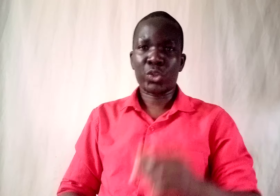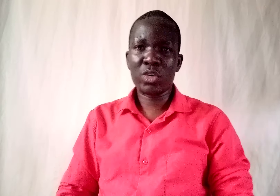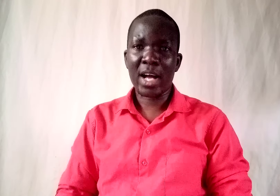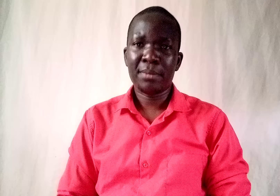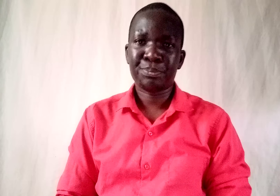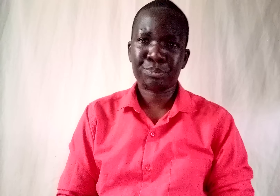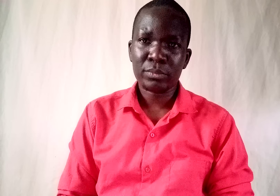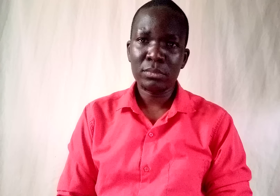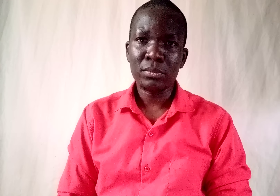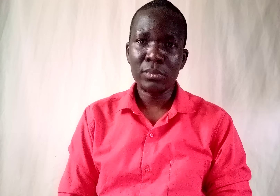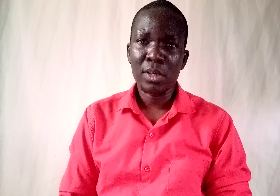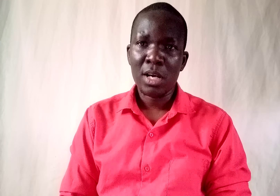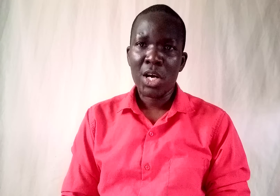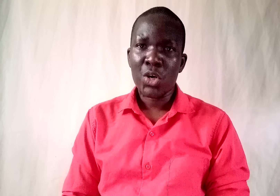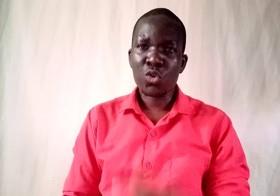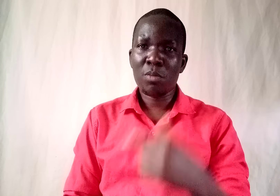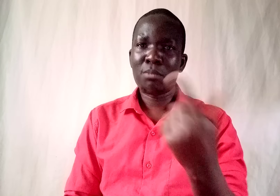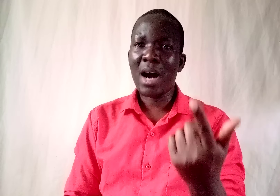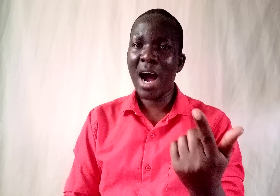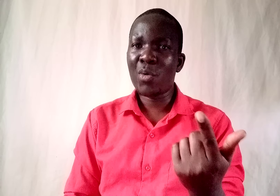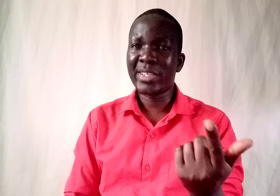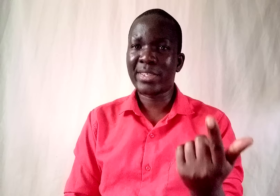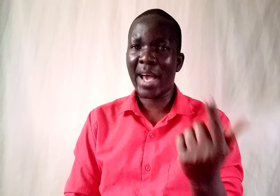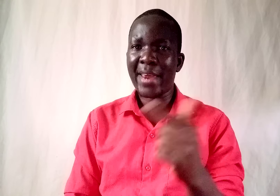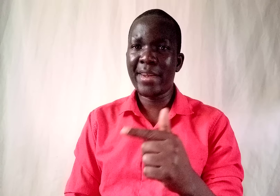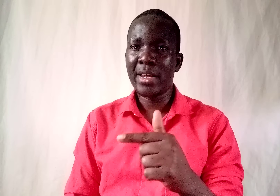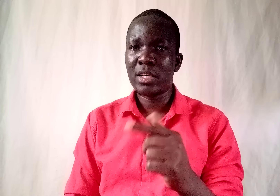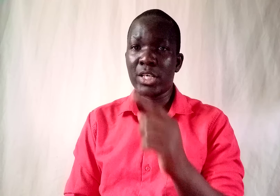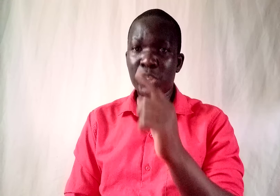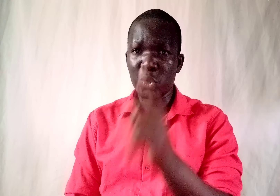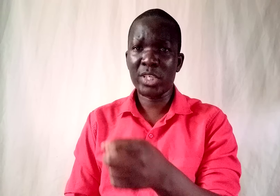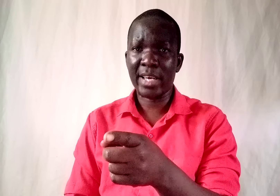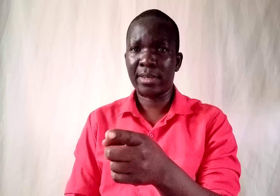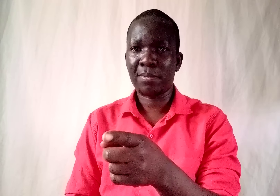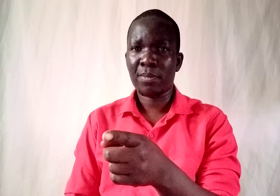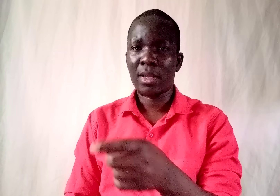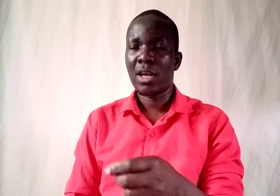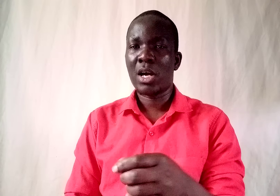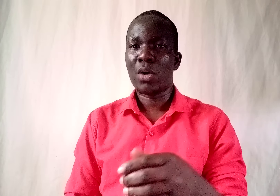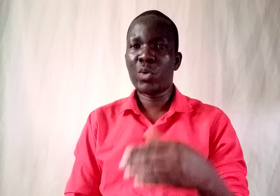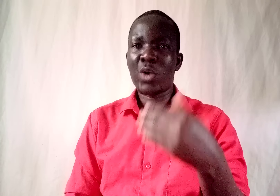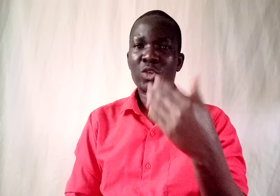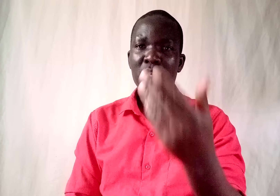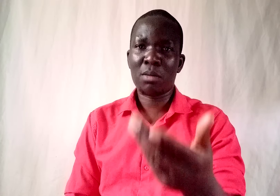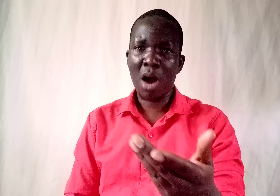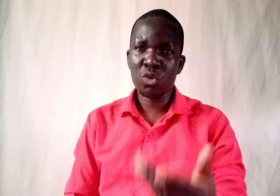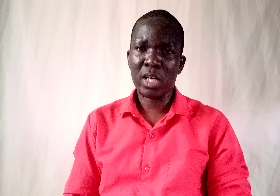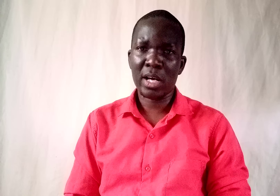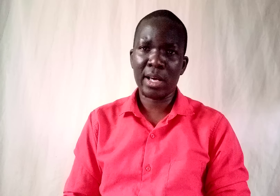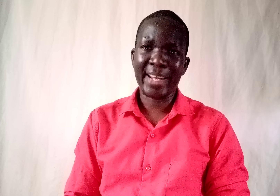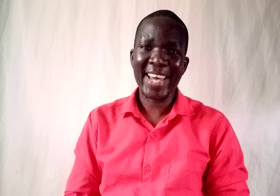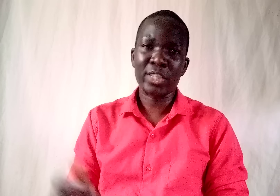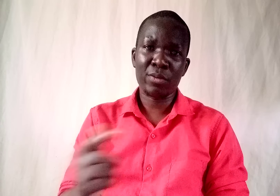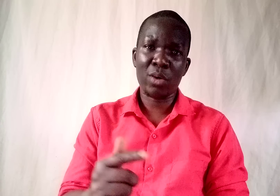Sugar. You remember how we signed Tuesday when we were talking about days of the